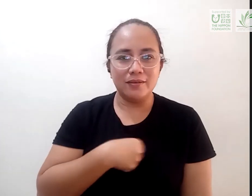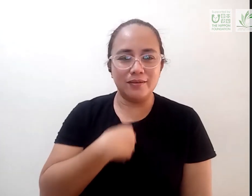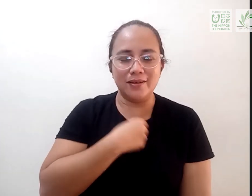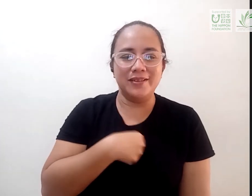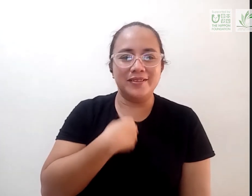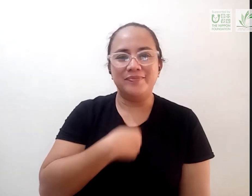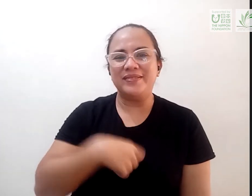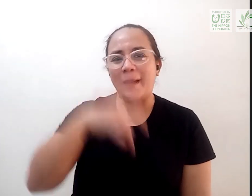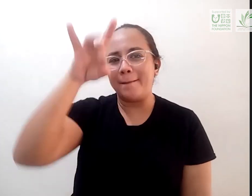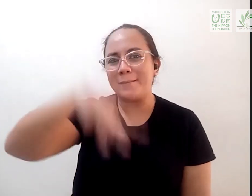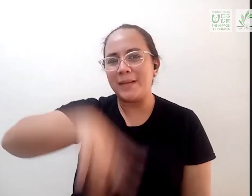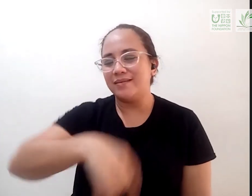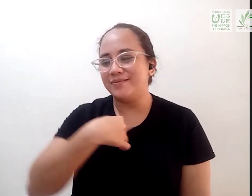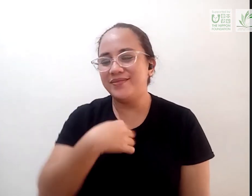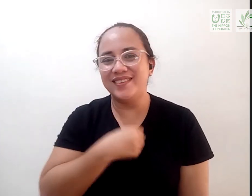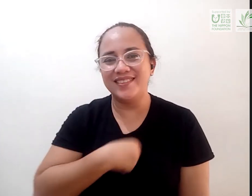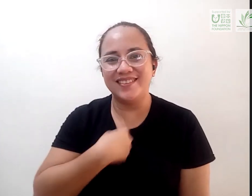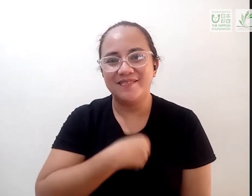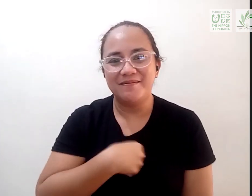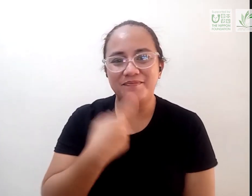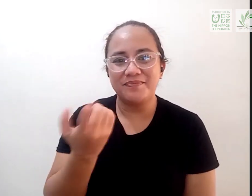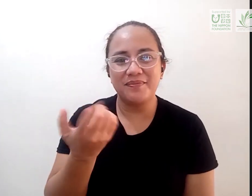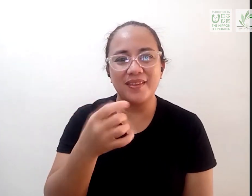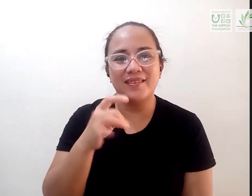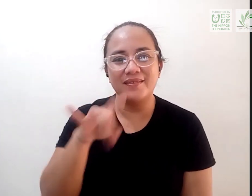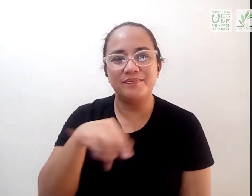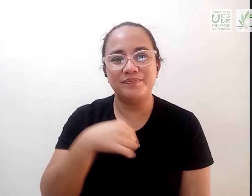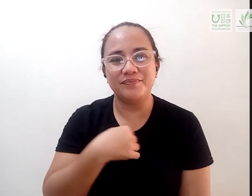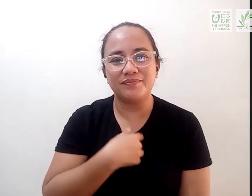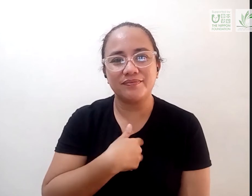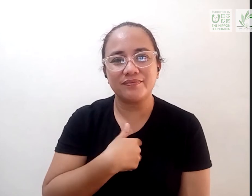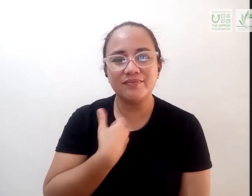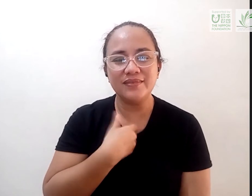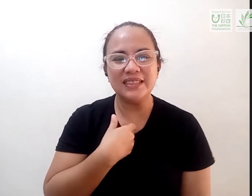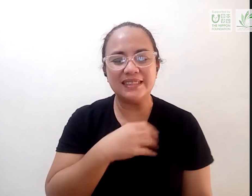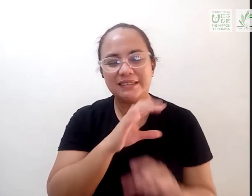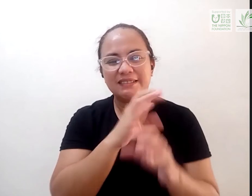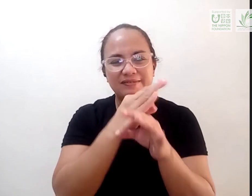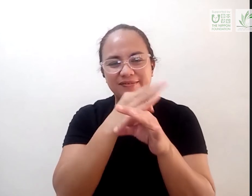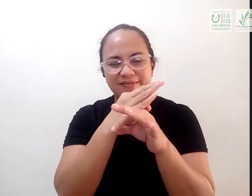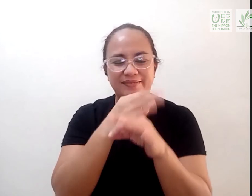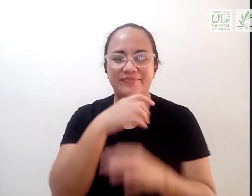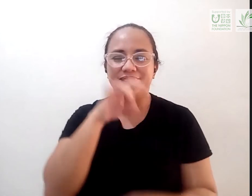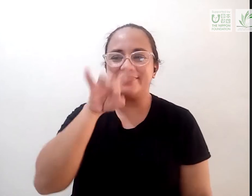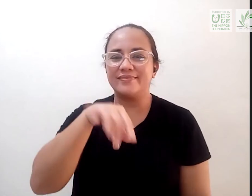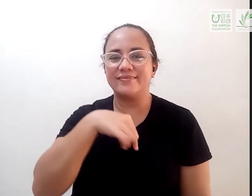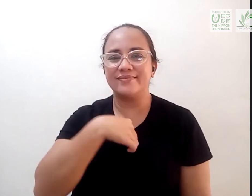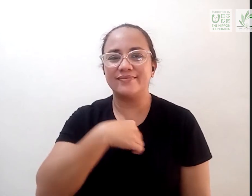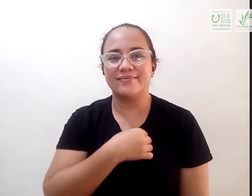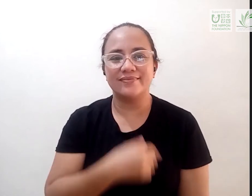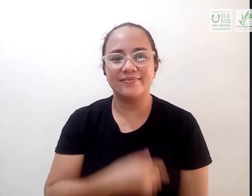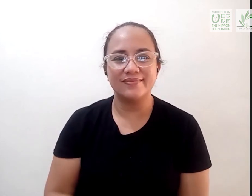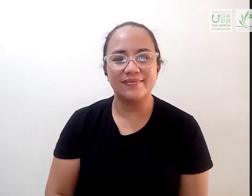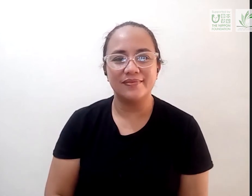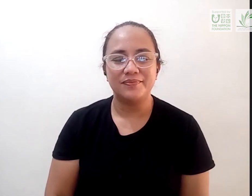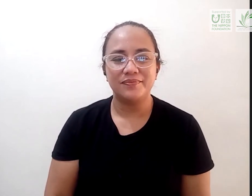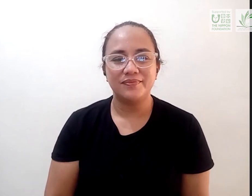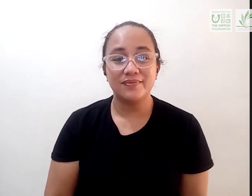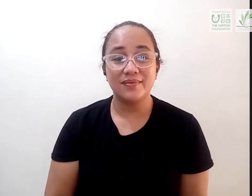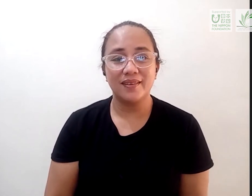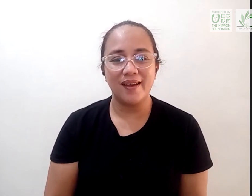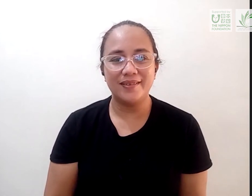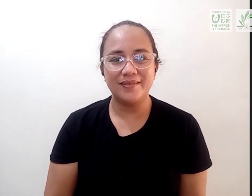proficient in doing this. Mhm. It's okay, sir.